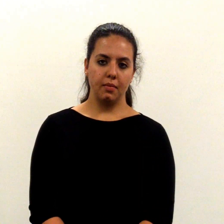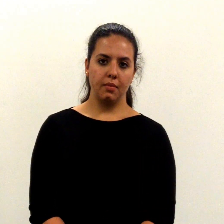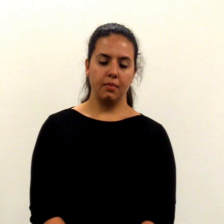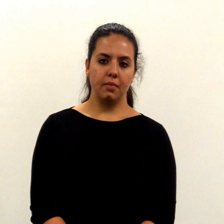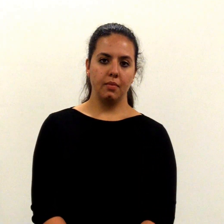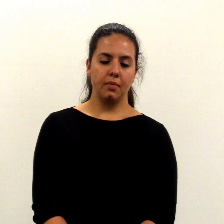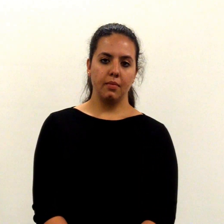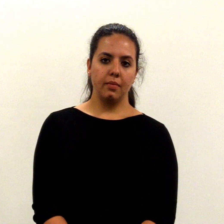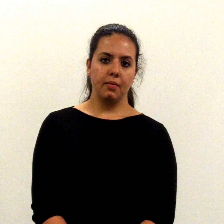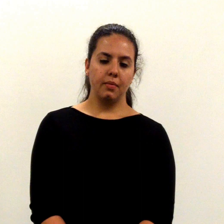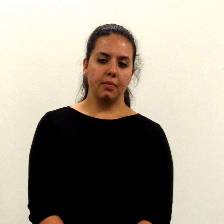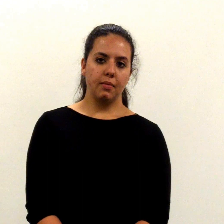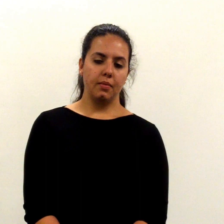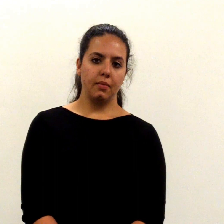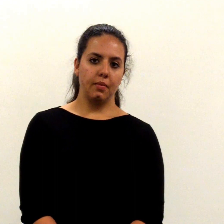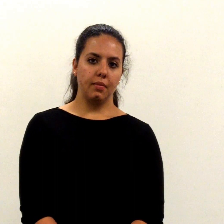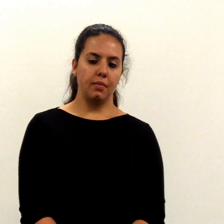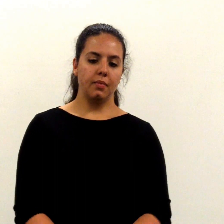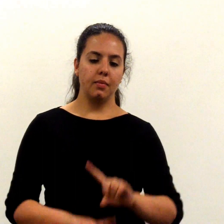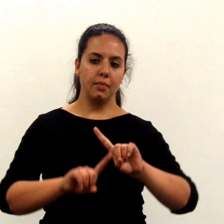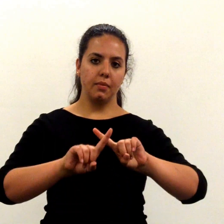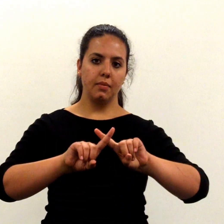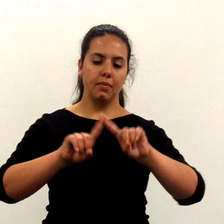sign. Different.